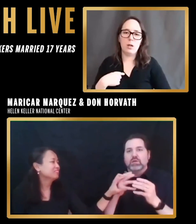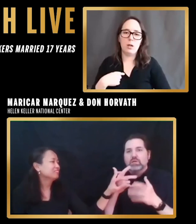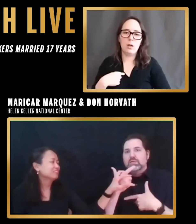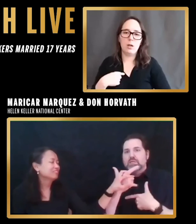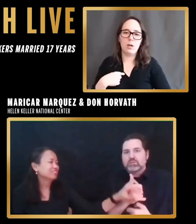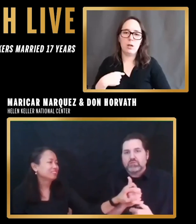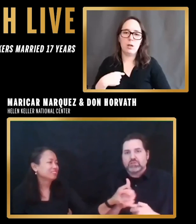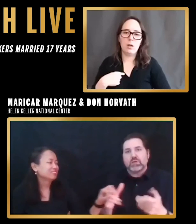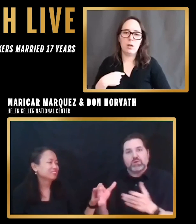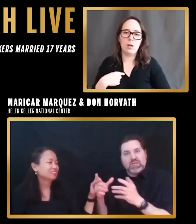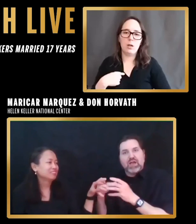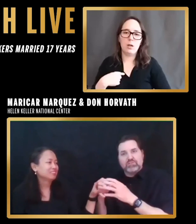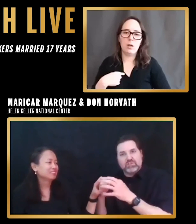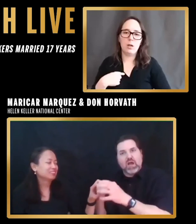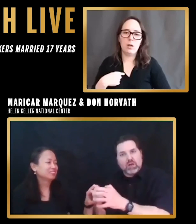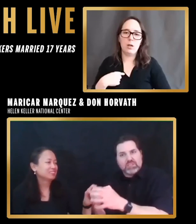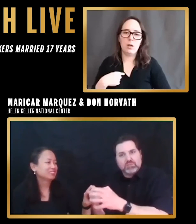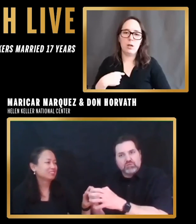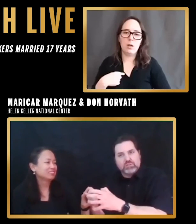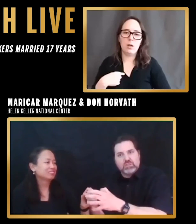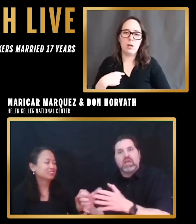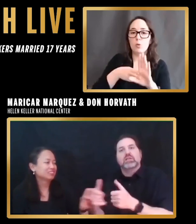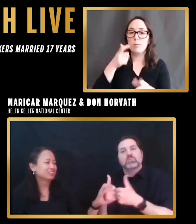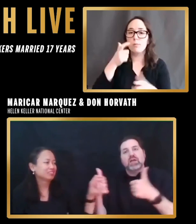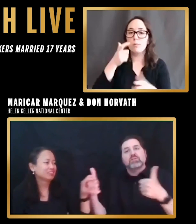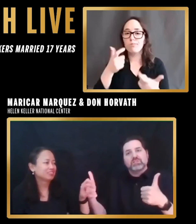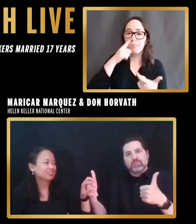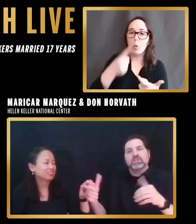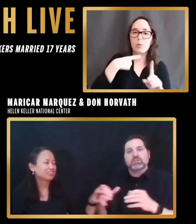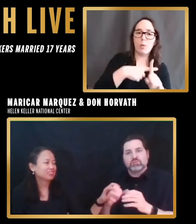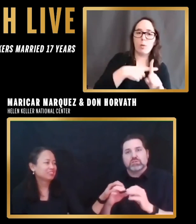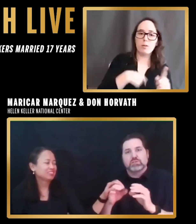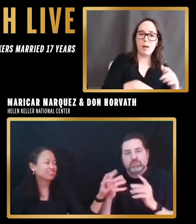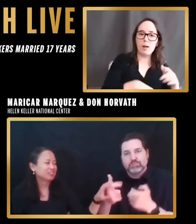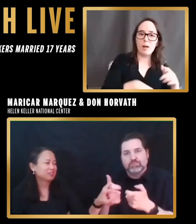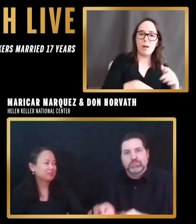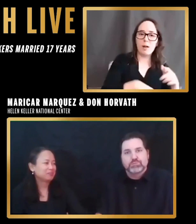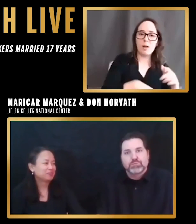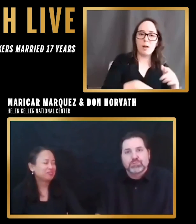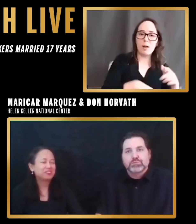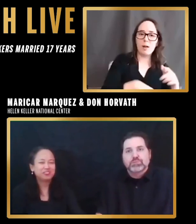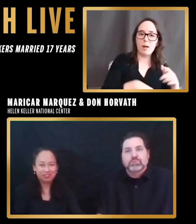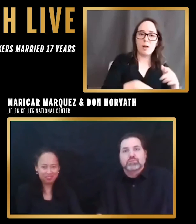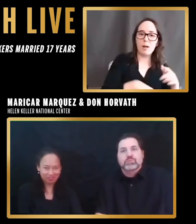own interests. I mean, we have common interests and then we have separate interests.